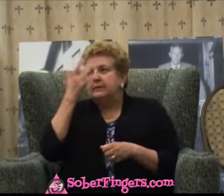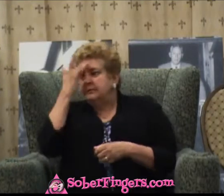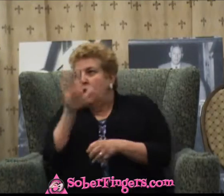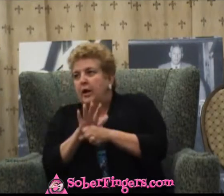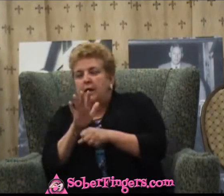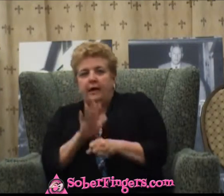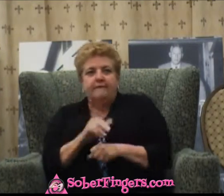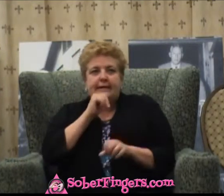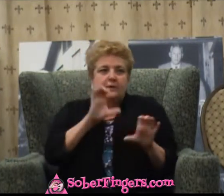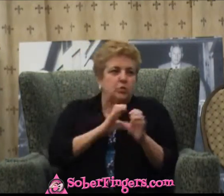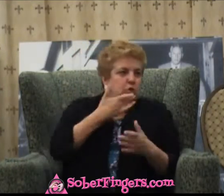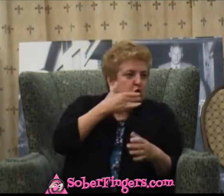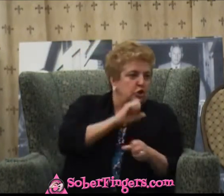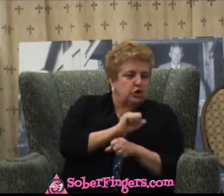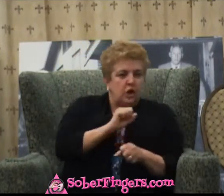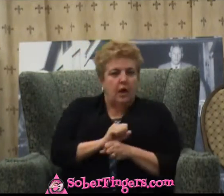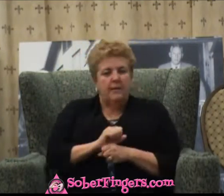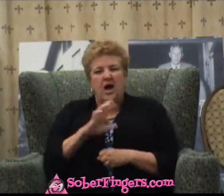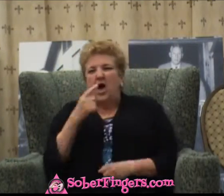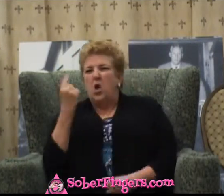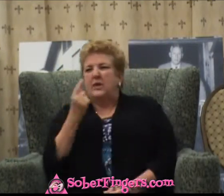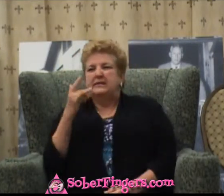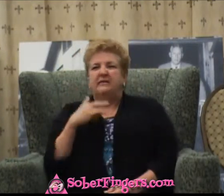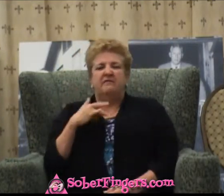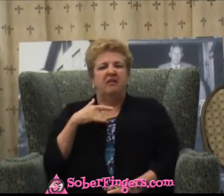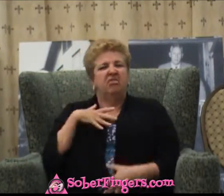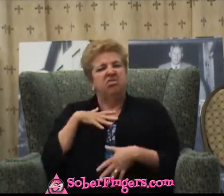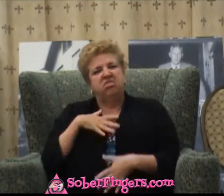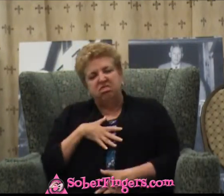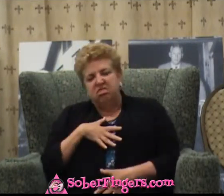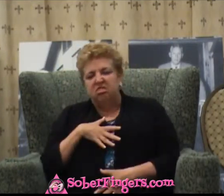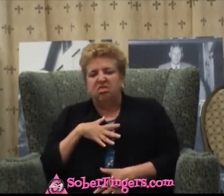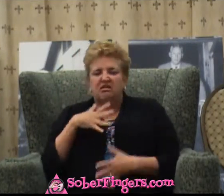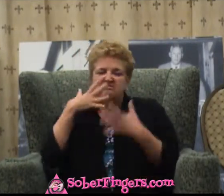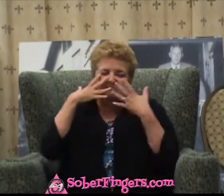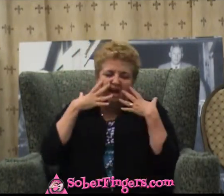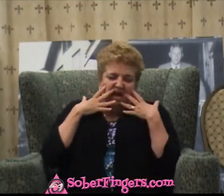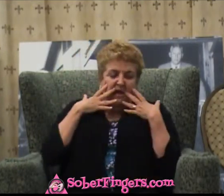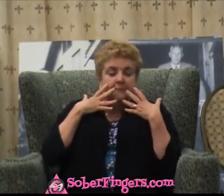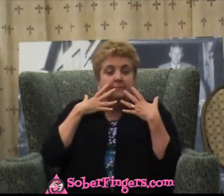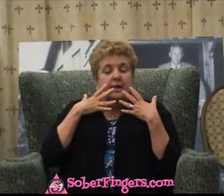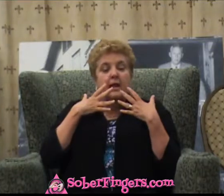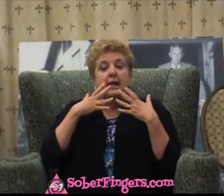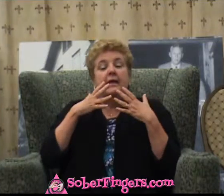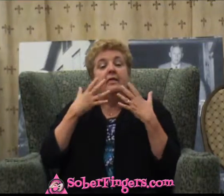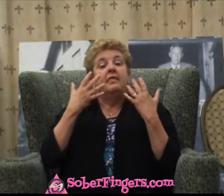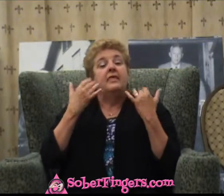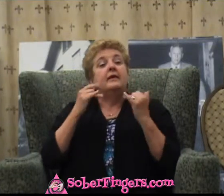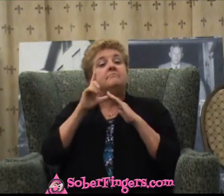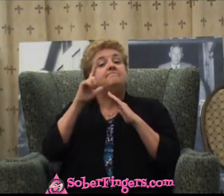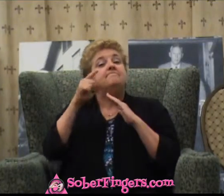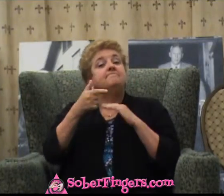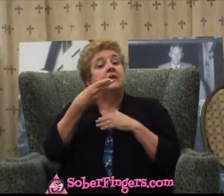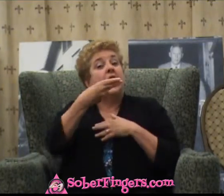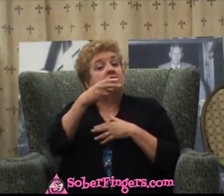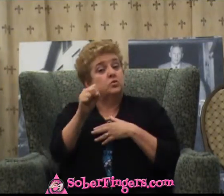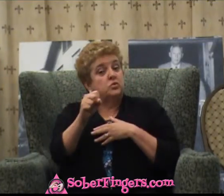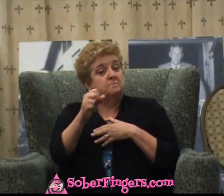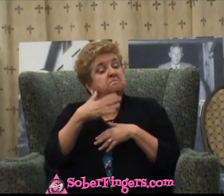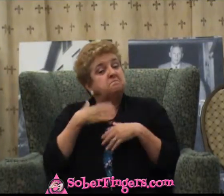do a good job. I just always was blue and sad. My life started to change a little bit when I went to high school. I followed